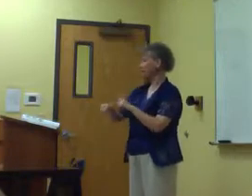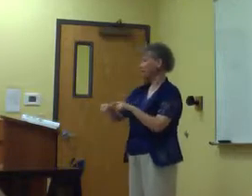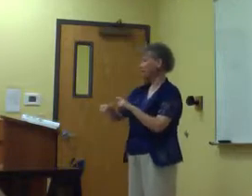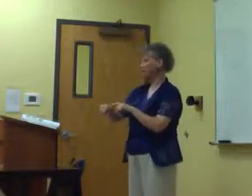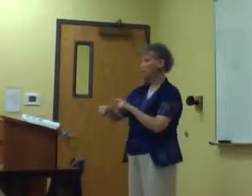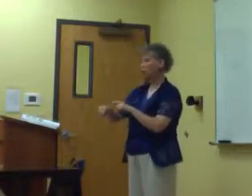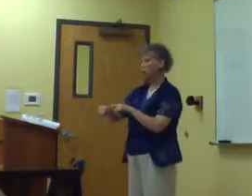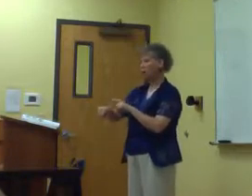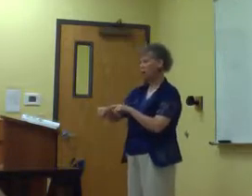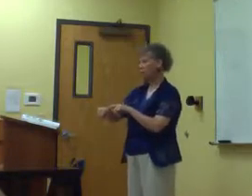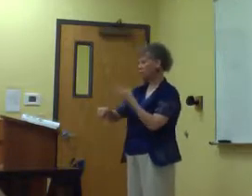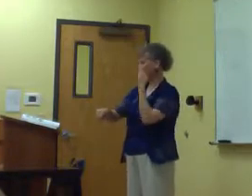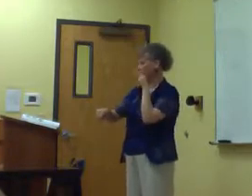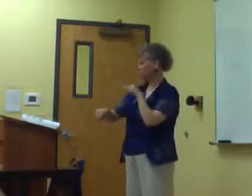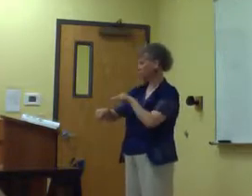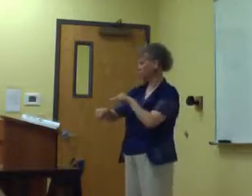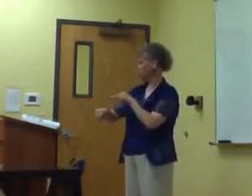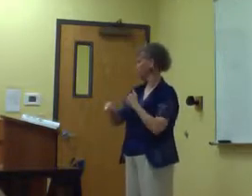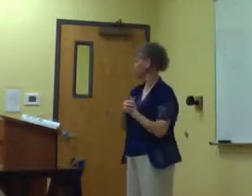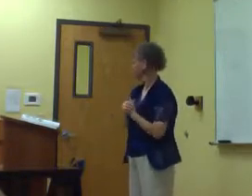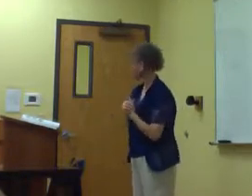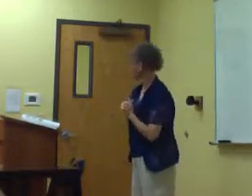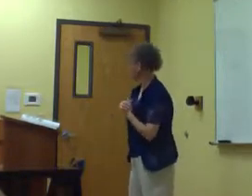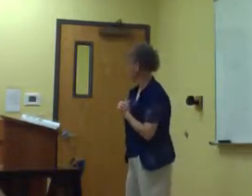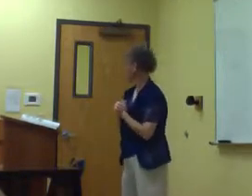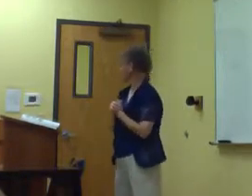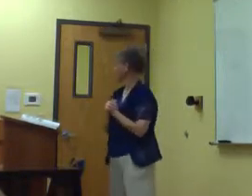Time or watch, look at.